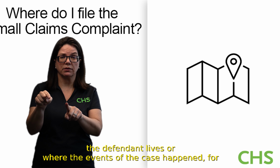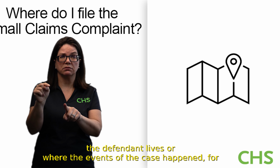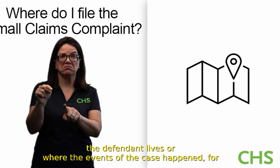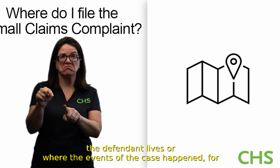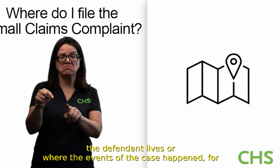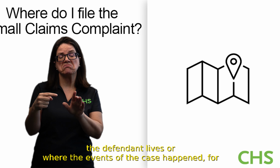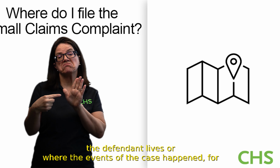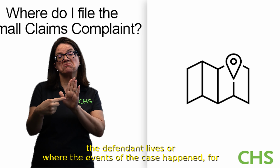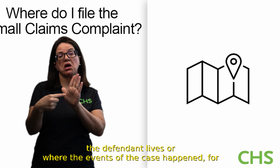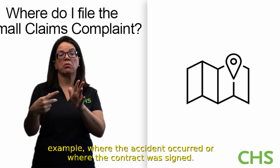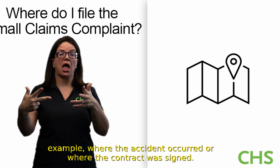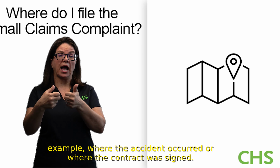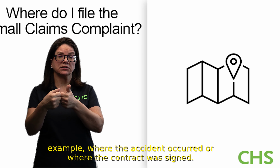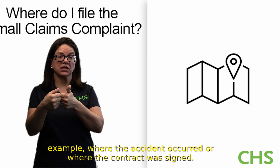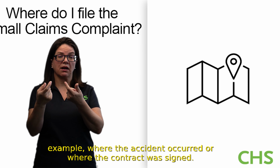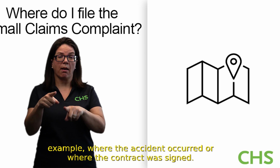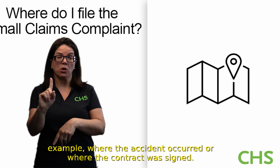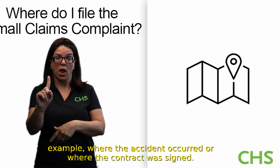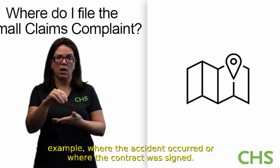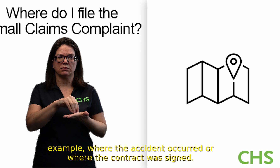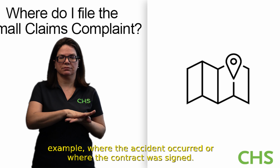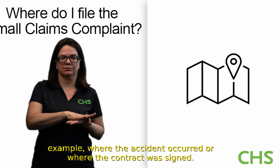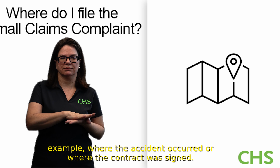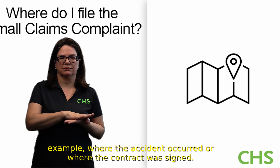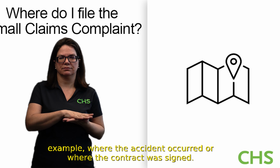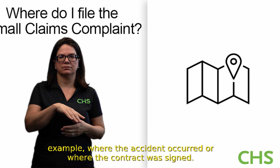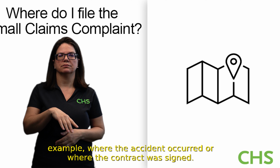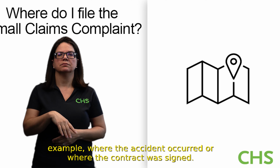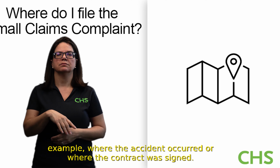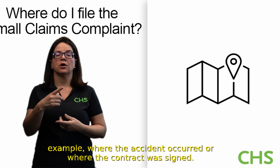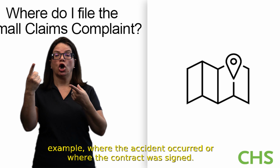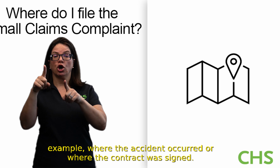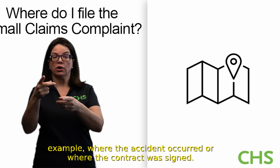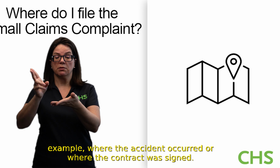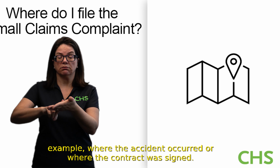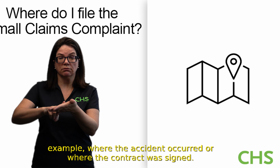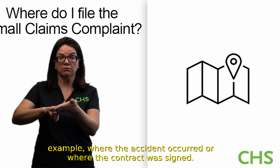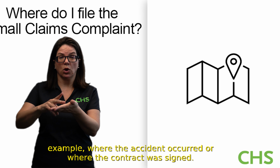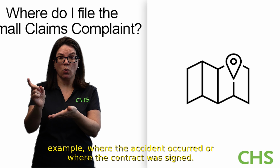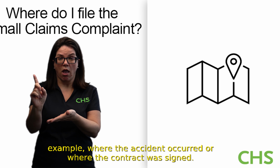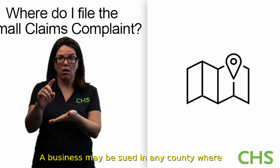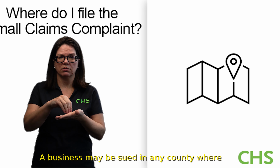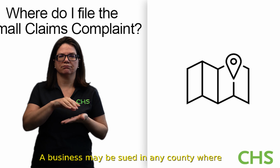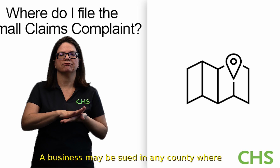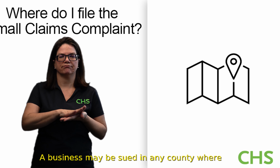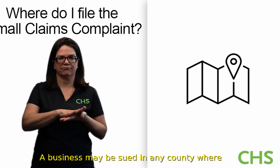case happened. For example, where the accident occurred or where the contract was signed. A business may